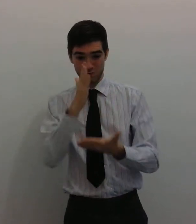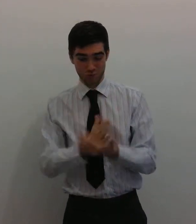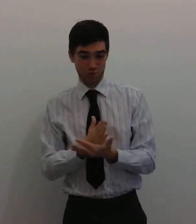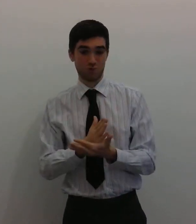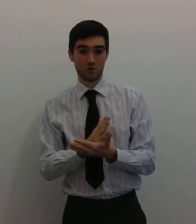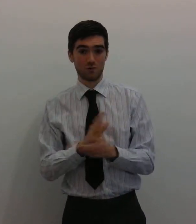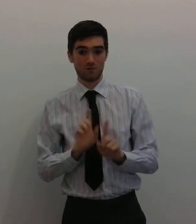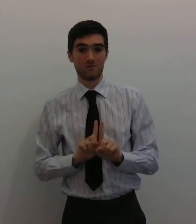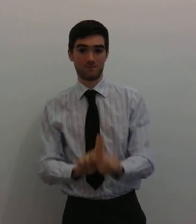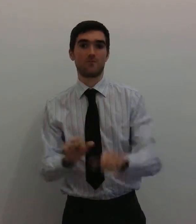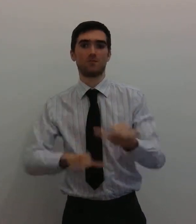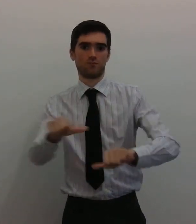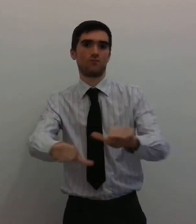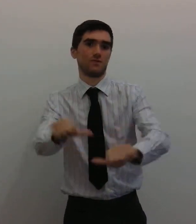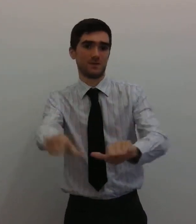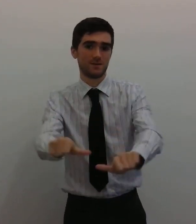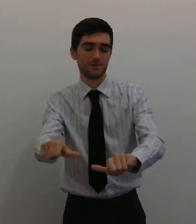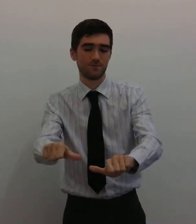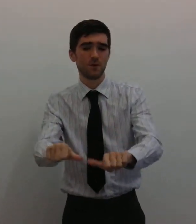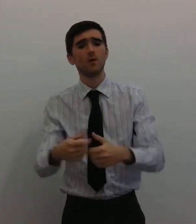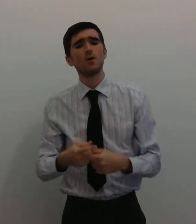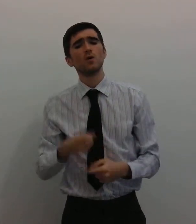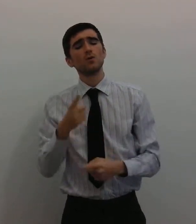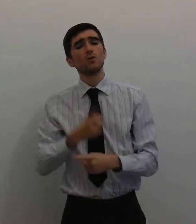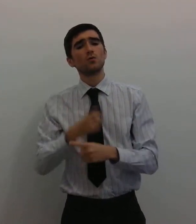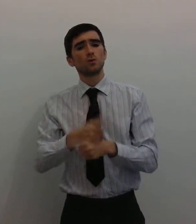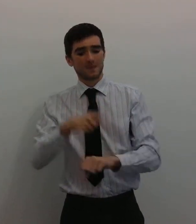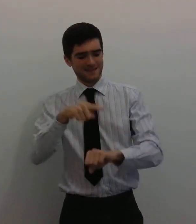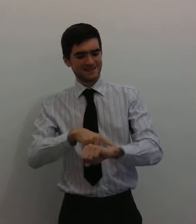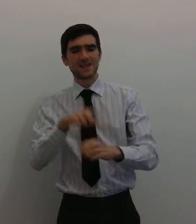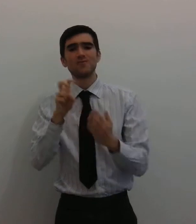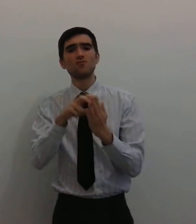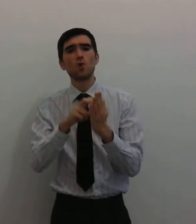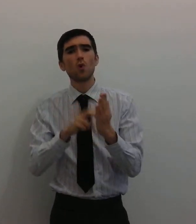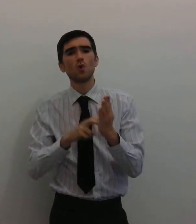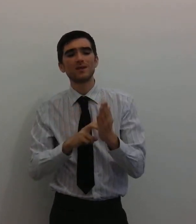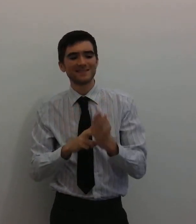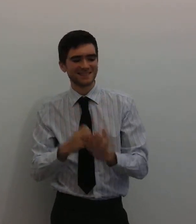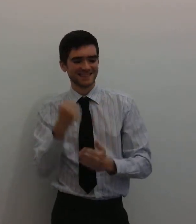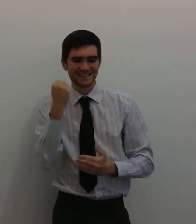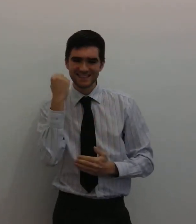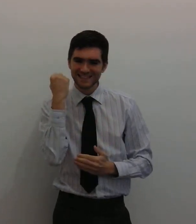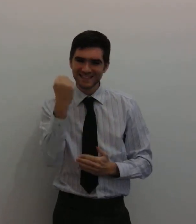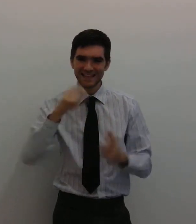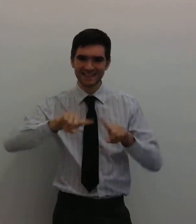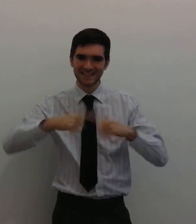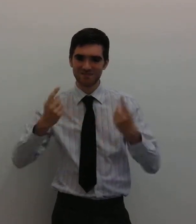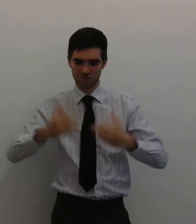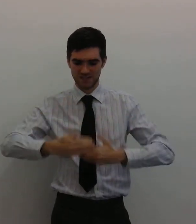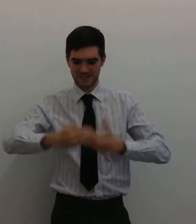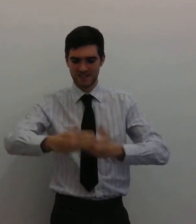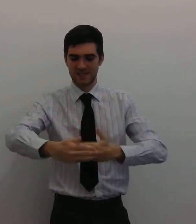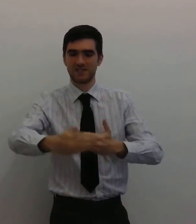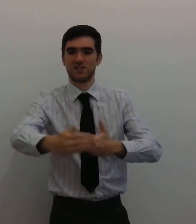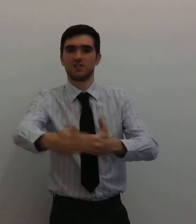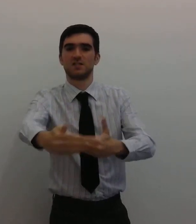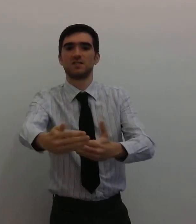When it comes to the time recording, there are 10 different litigation stages, and they range from